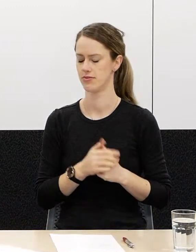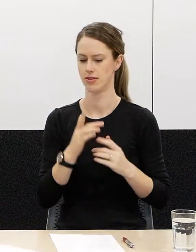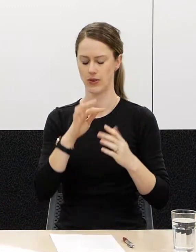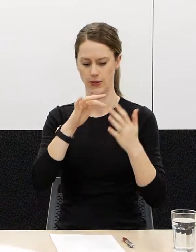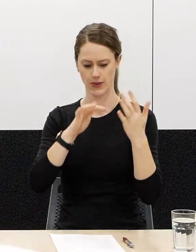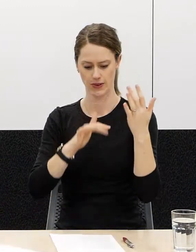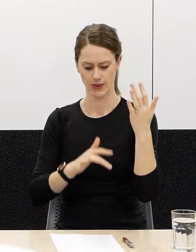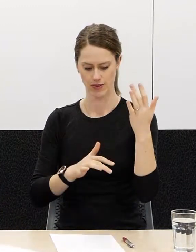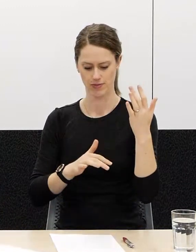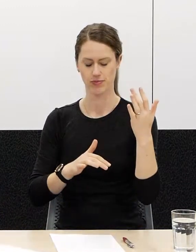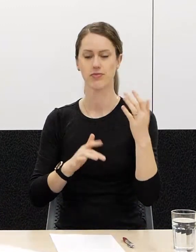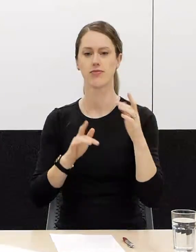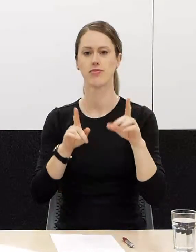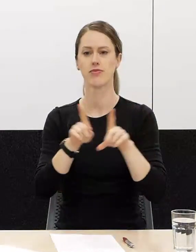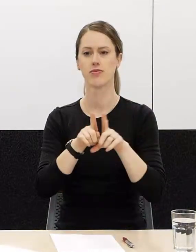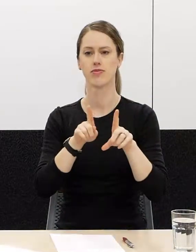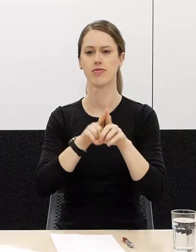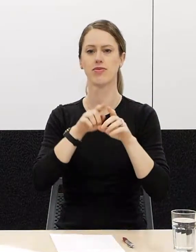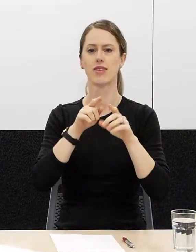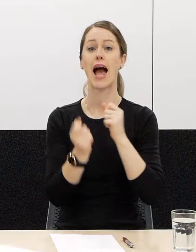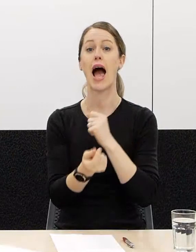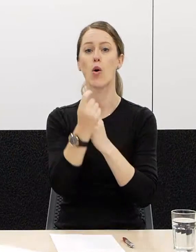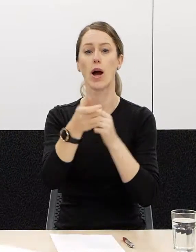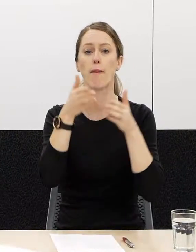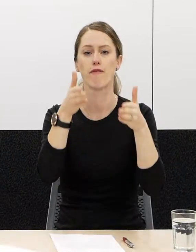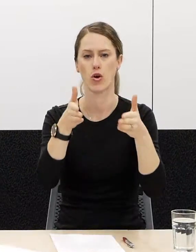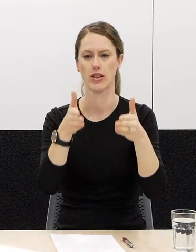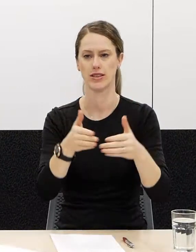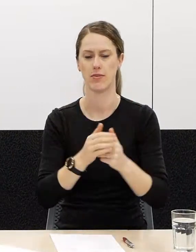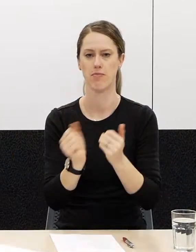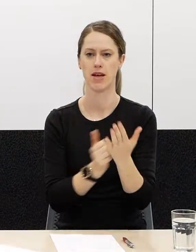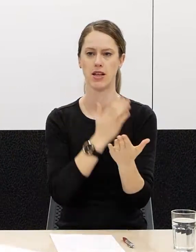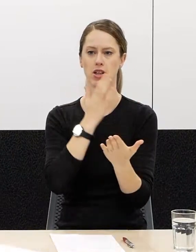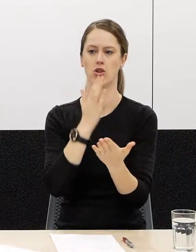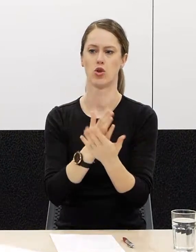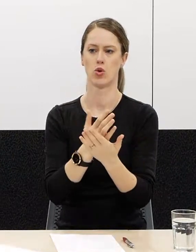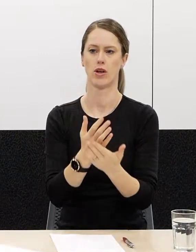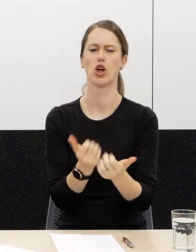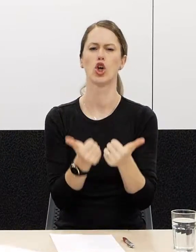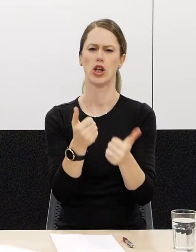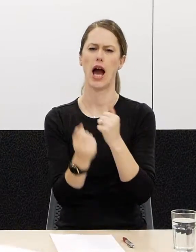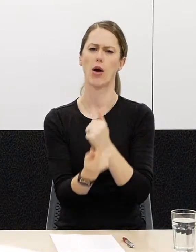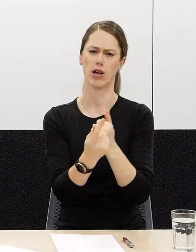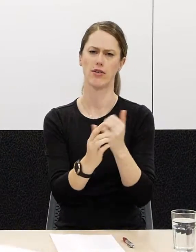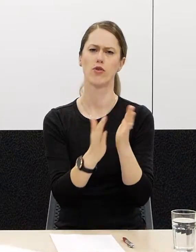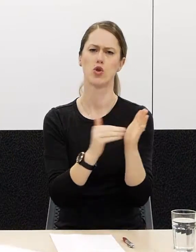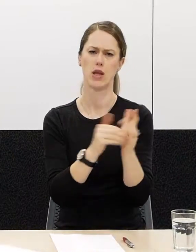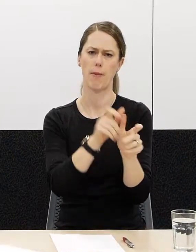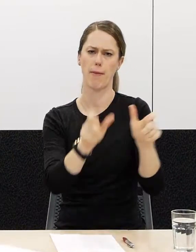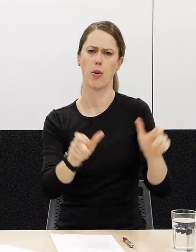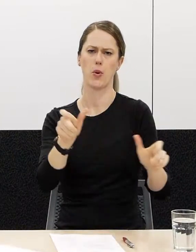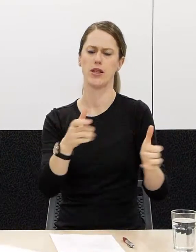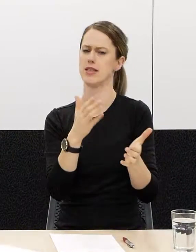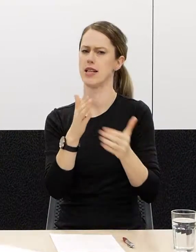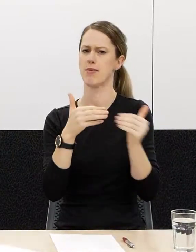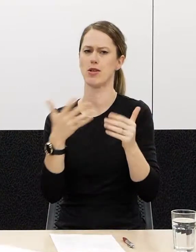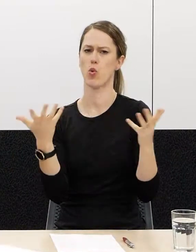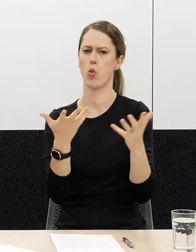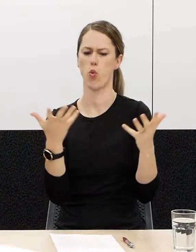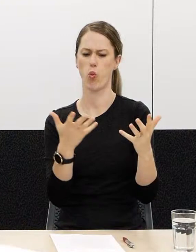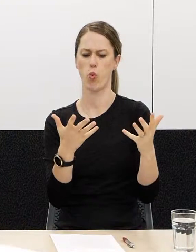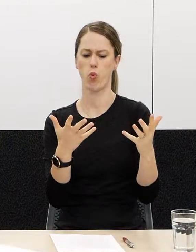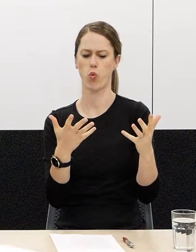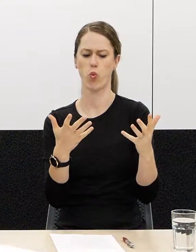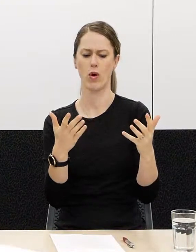lost it, it's outcome focused. So it's about ensuring that we get good outcomes for New Zealanders no matter where they are on that